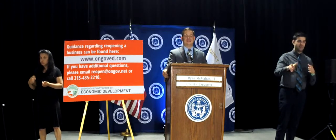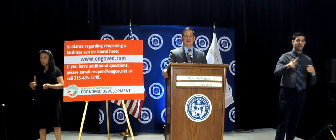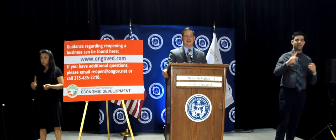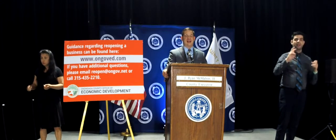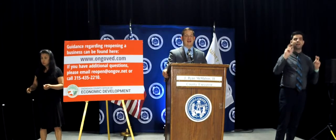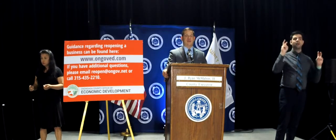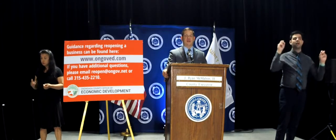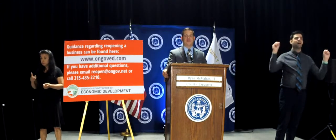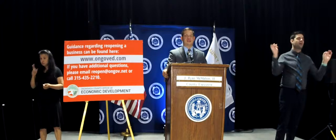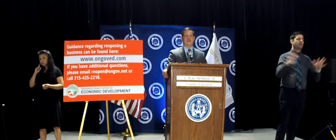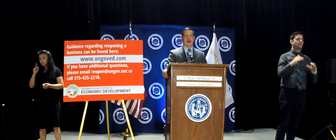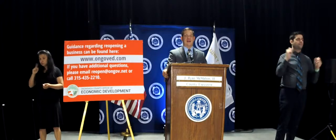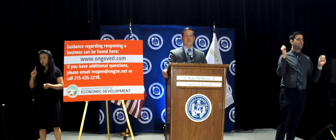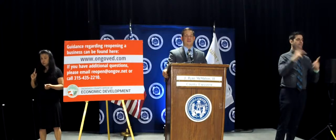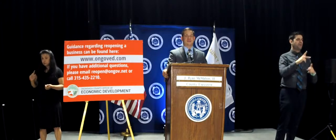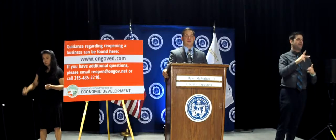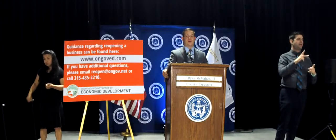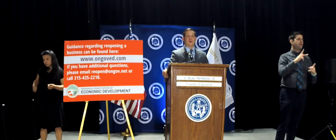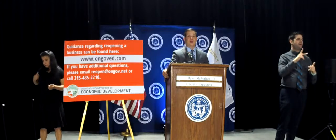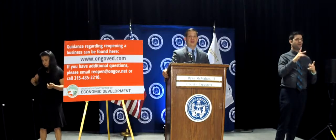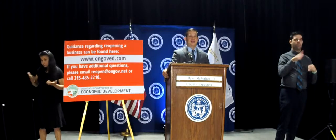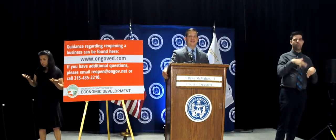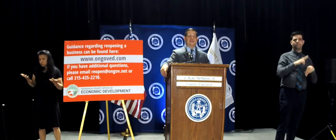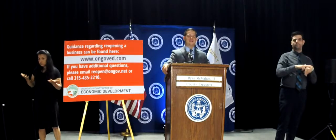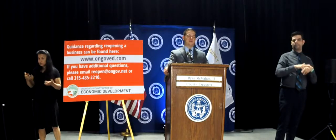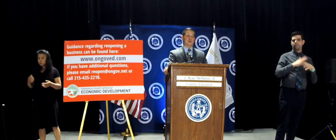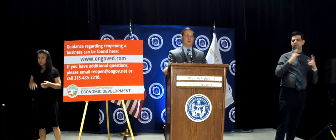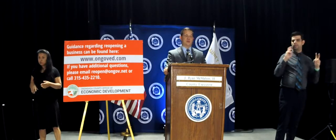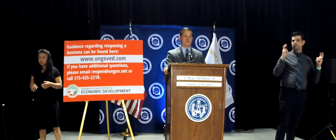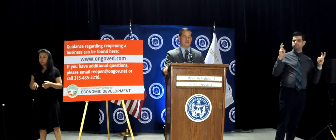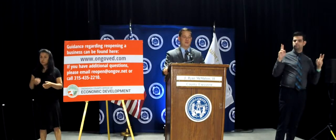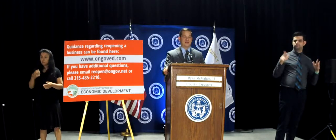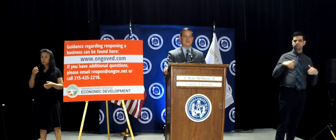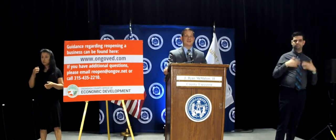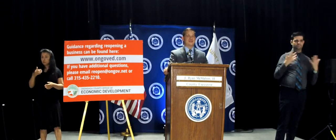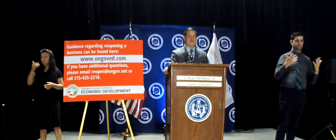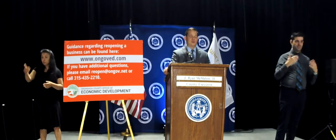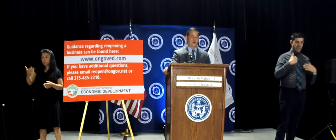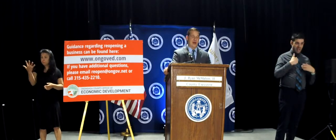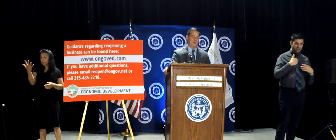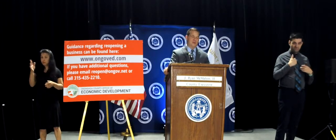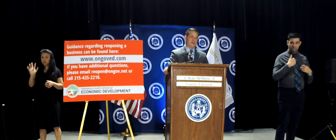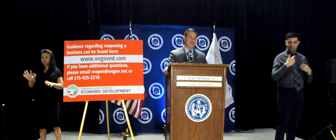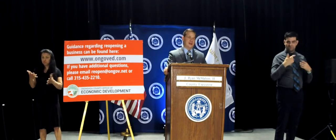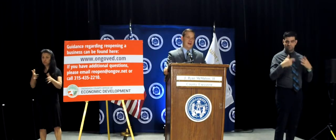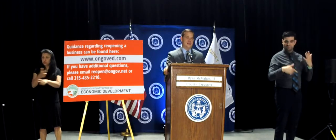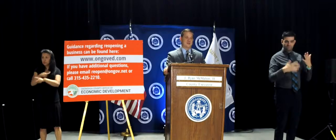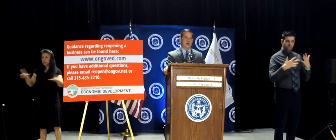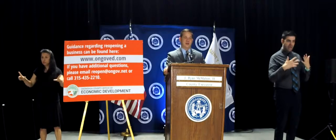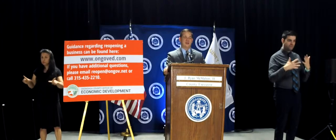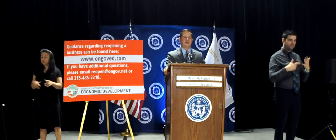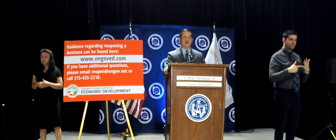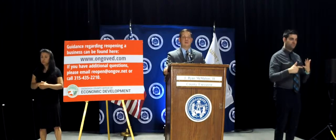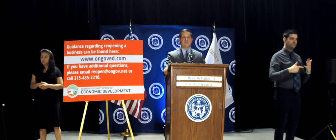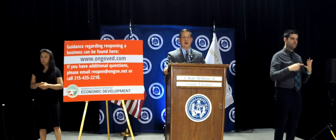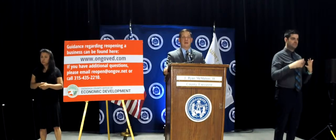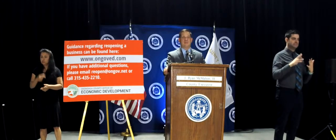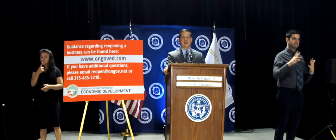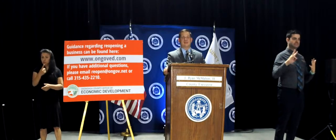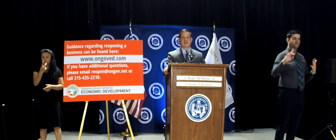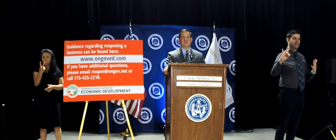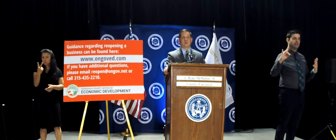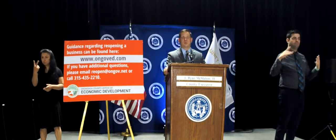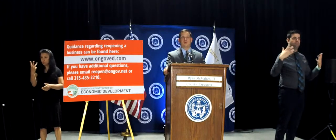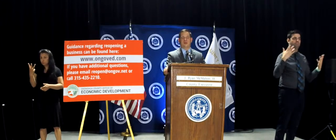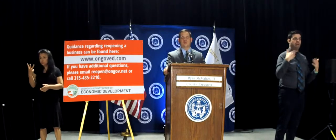4? I haven't heard of phase 5, so let's hope that phase 5, 6, and 7 don't happen. So